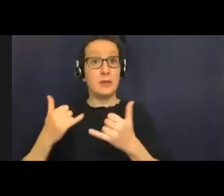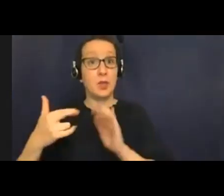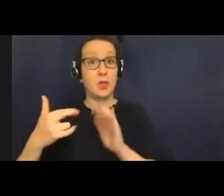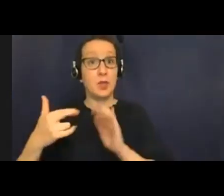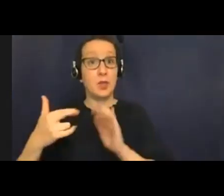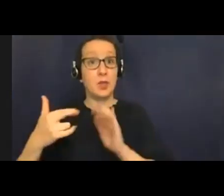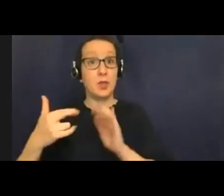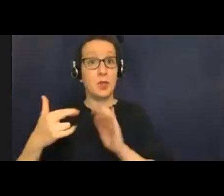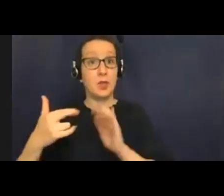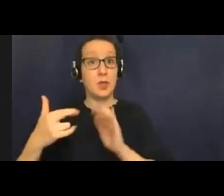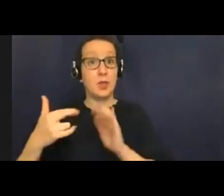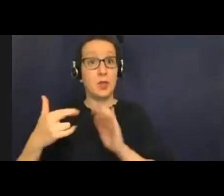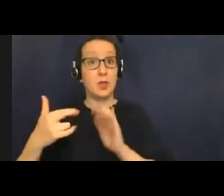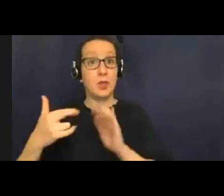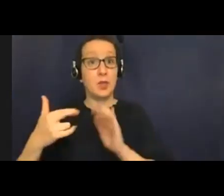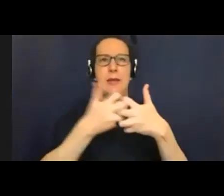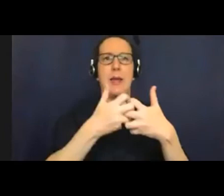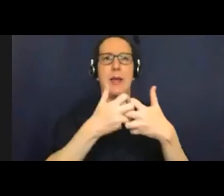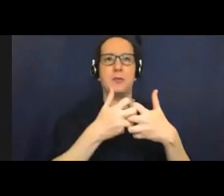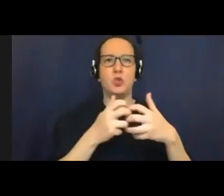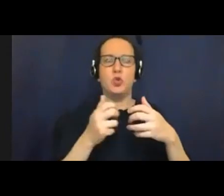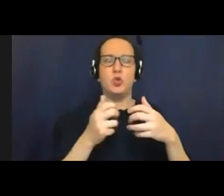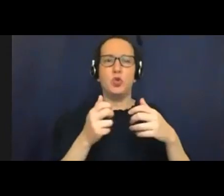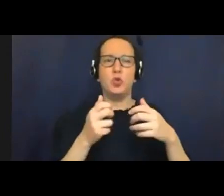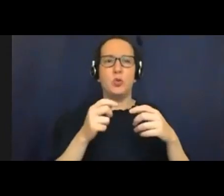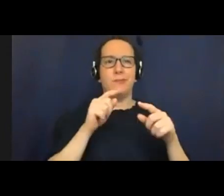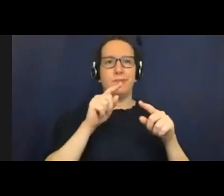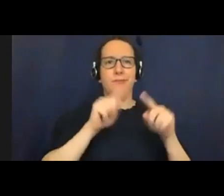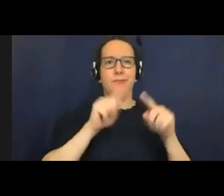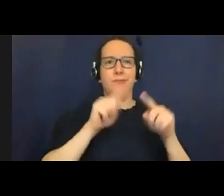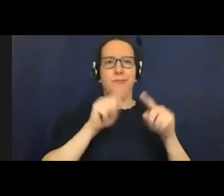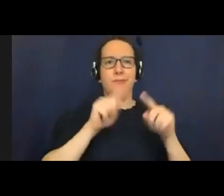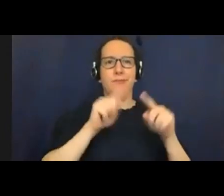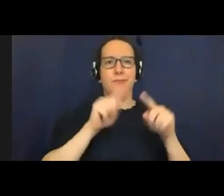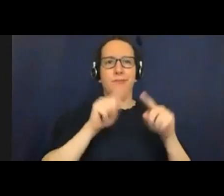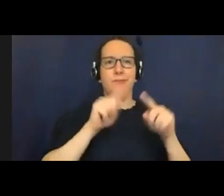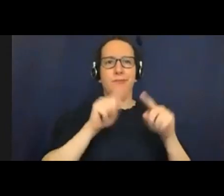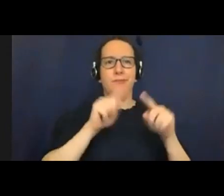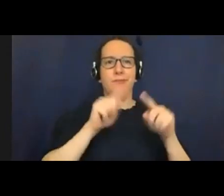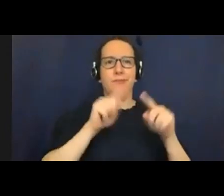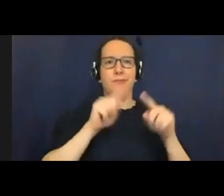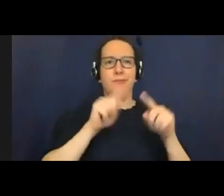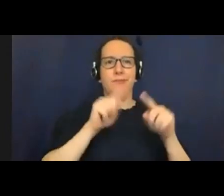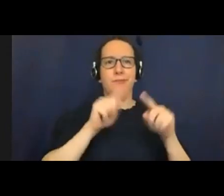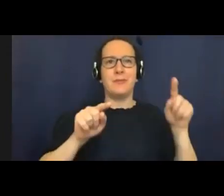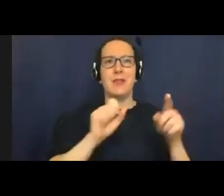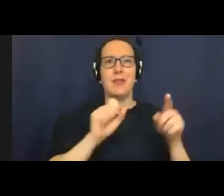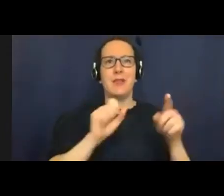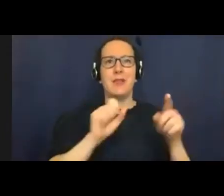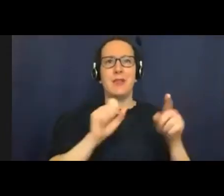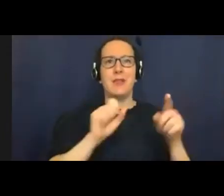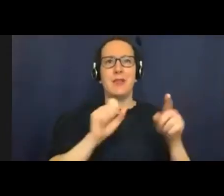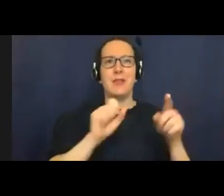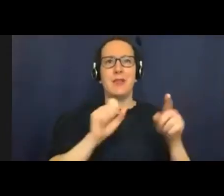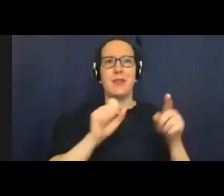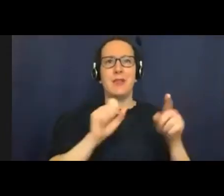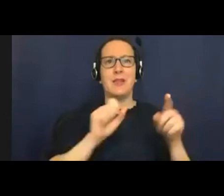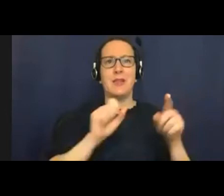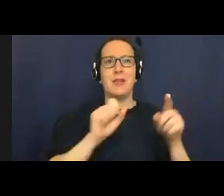say, invite our lawmakers to improve the existing electoral legal